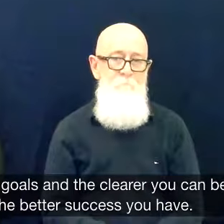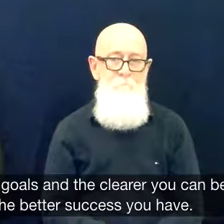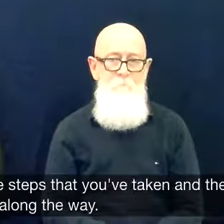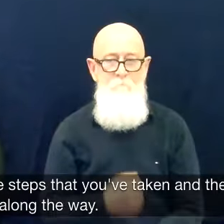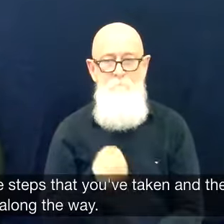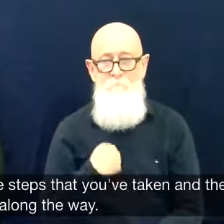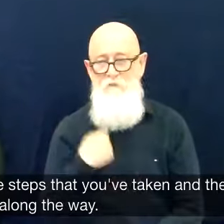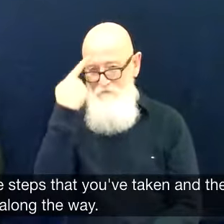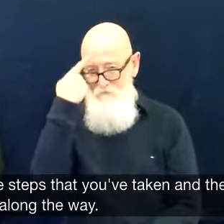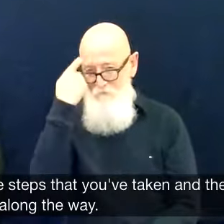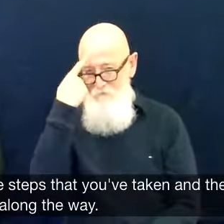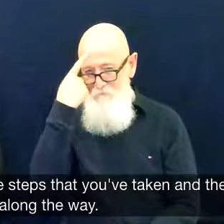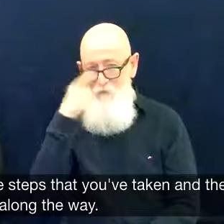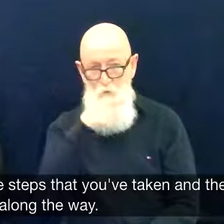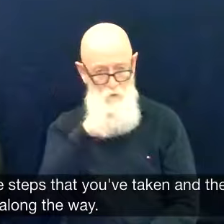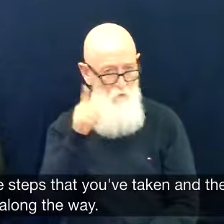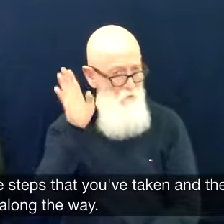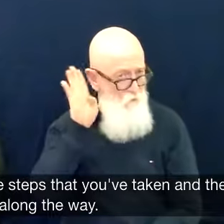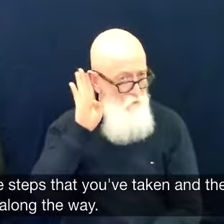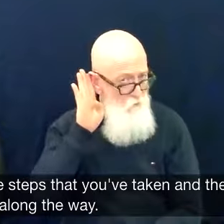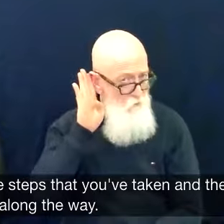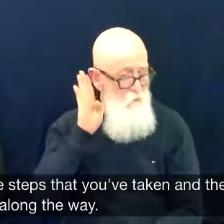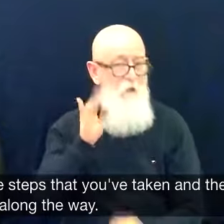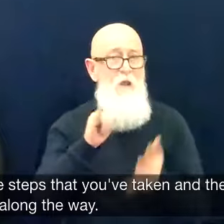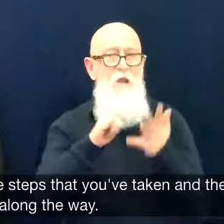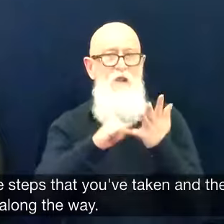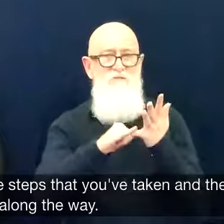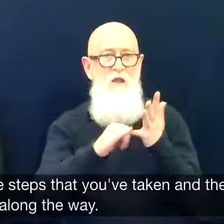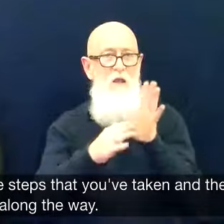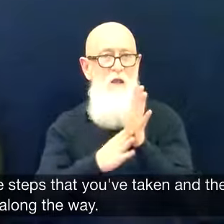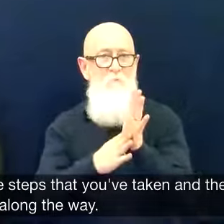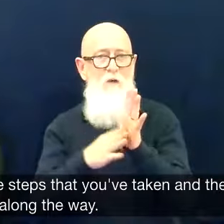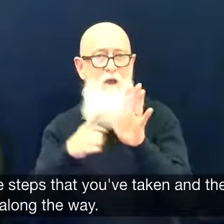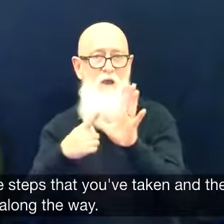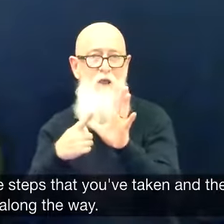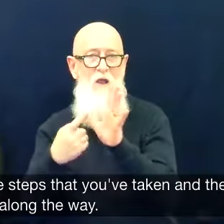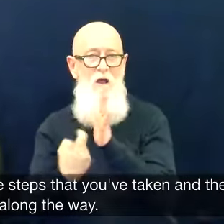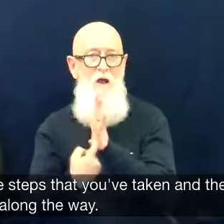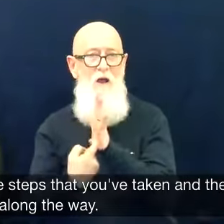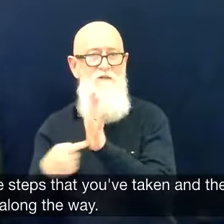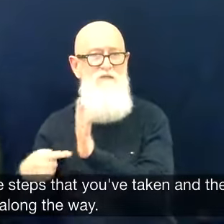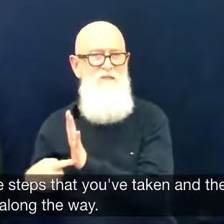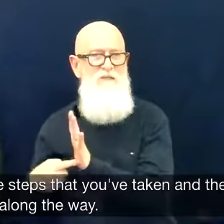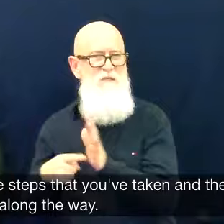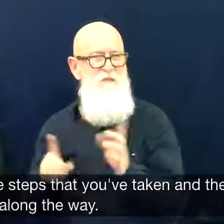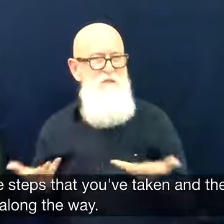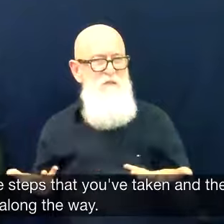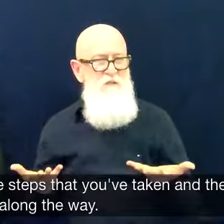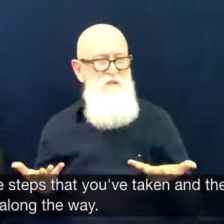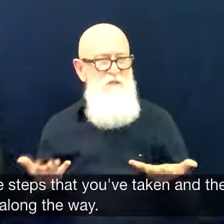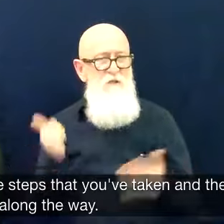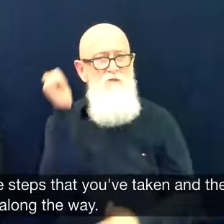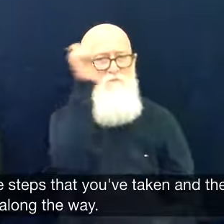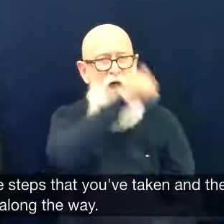if not all of you, have heard of SMART goals. So it's called